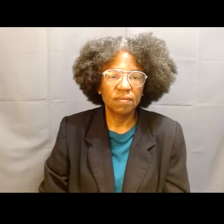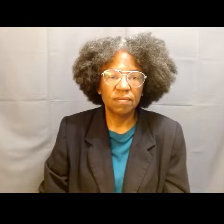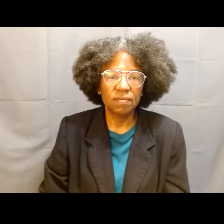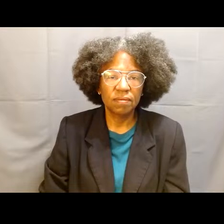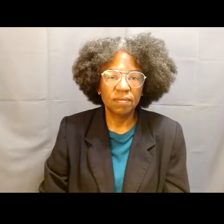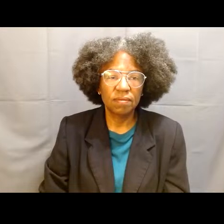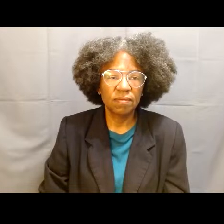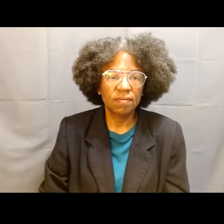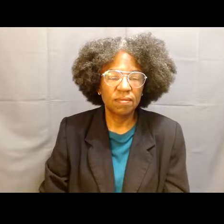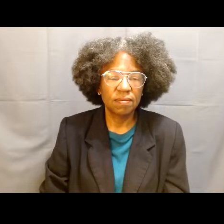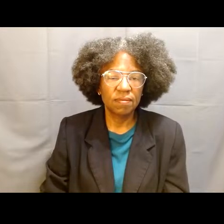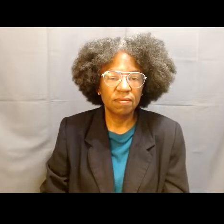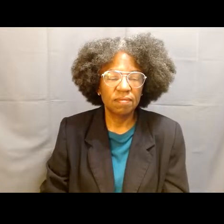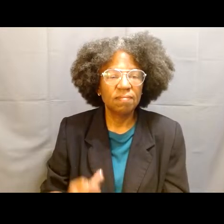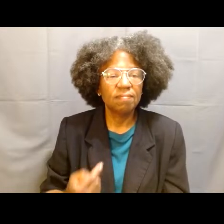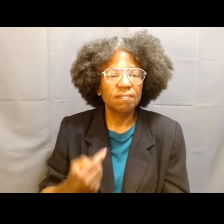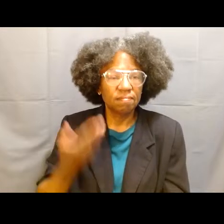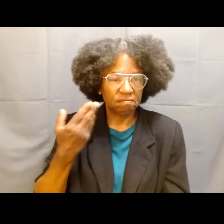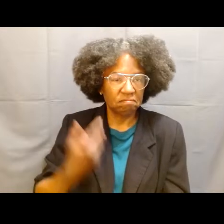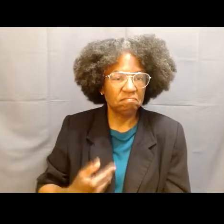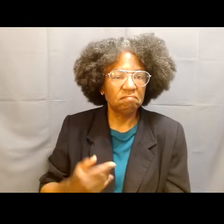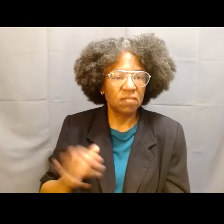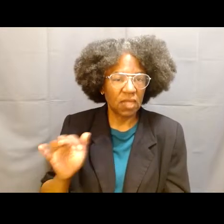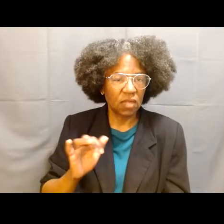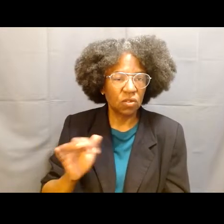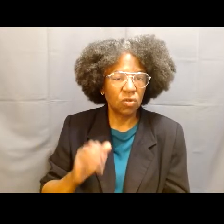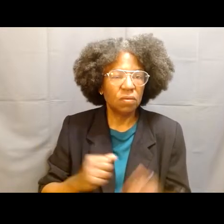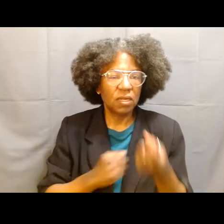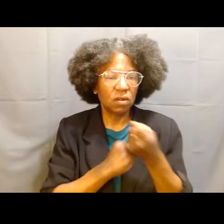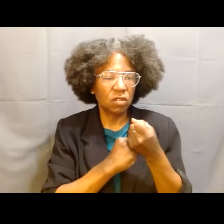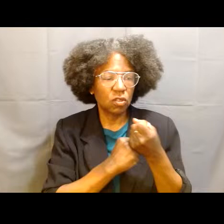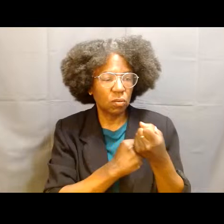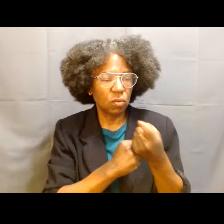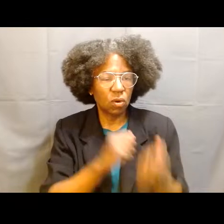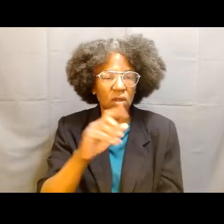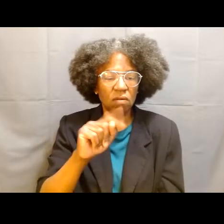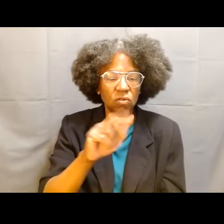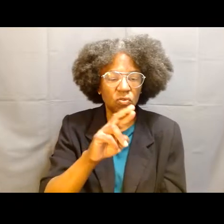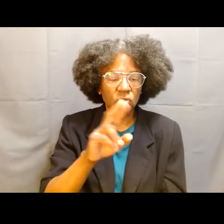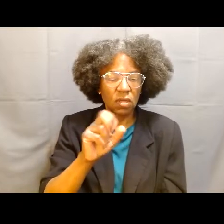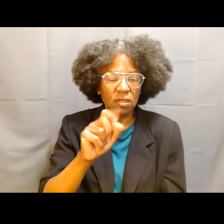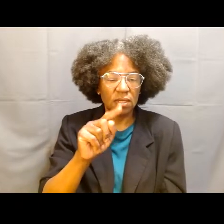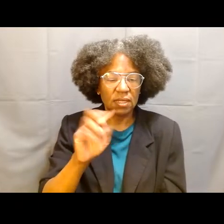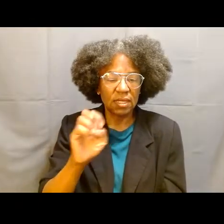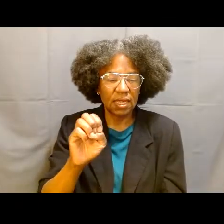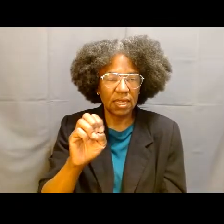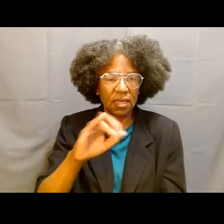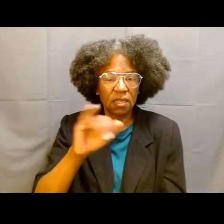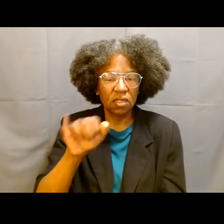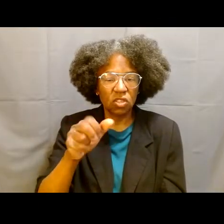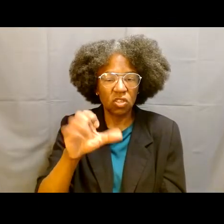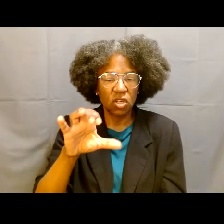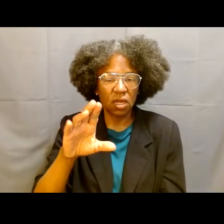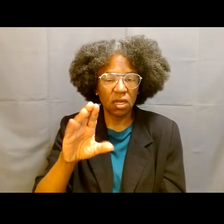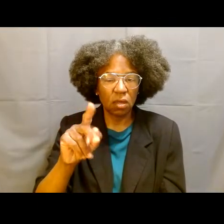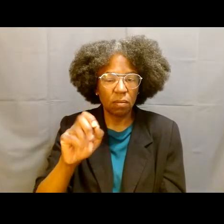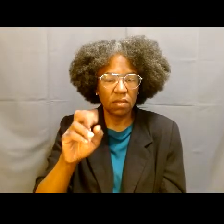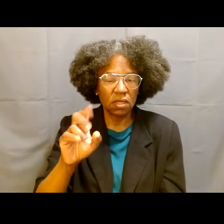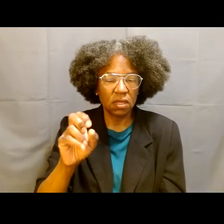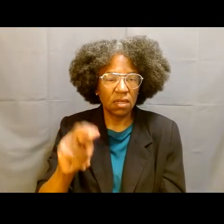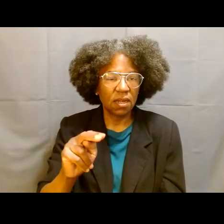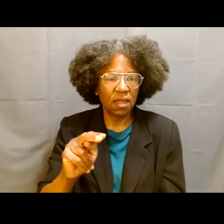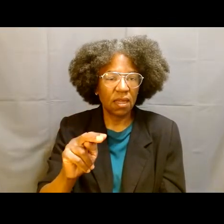I too am here in support of Trustee Jacobson. I heard her speak at the